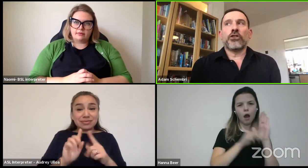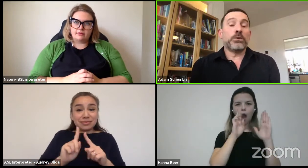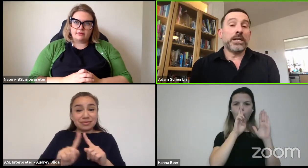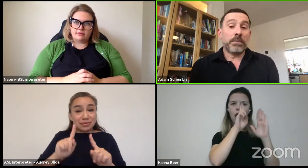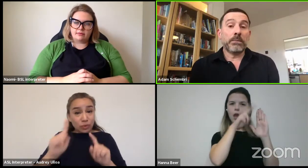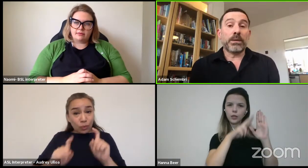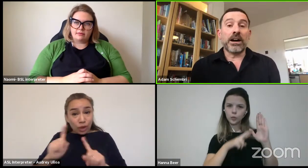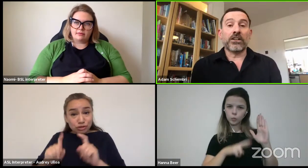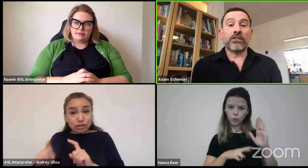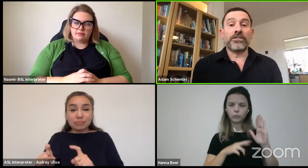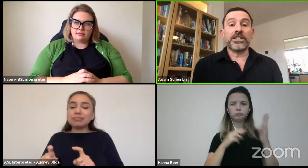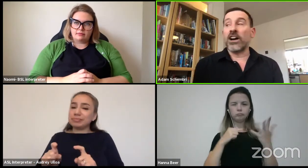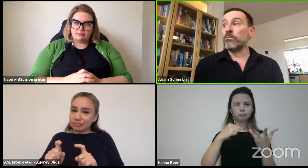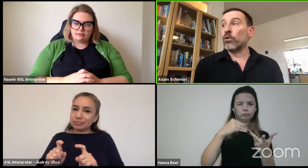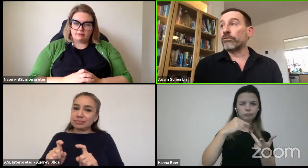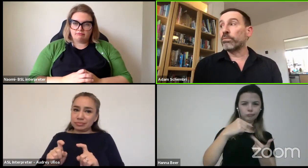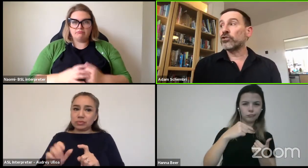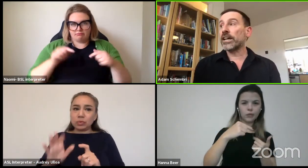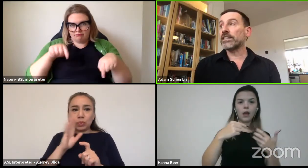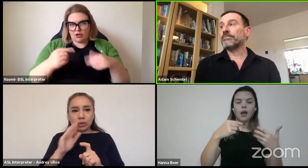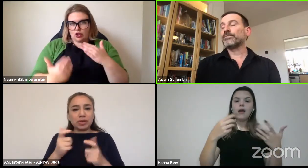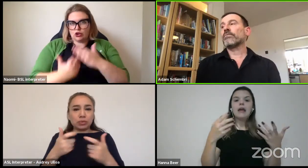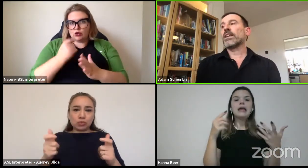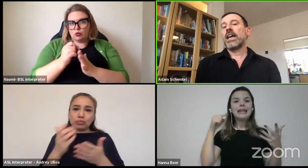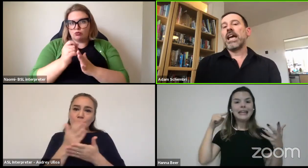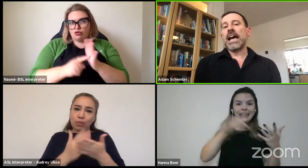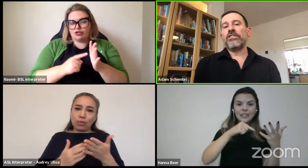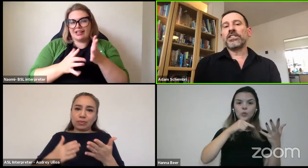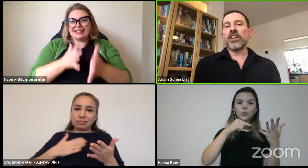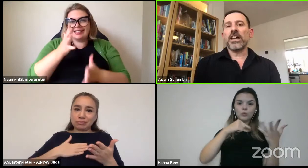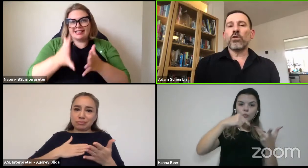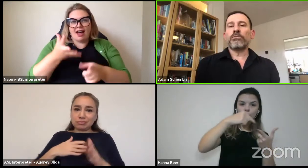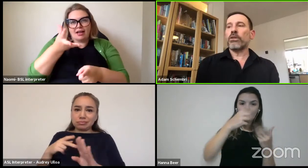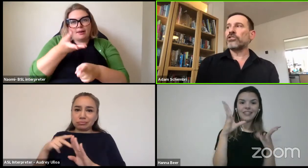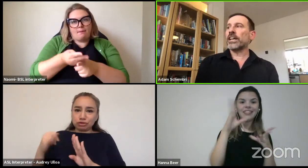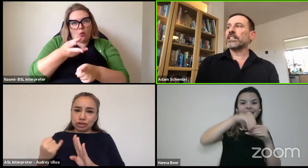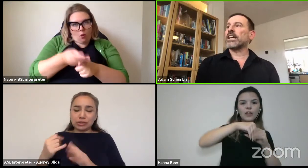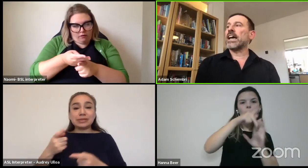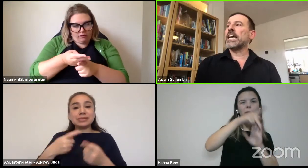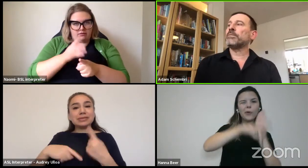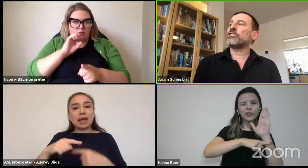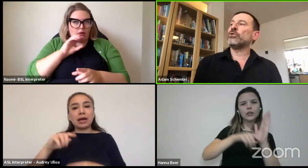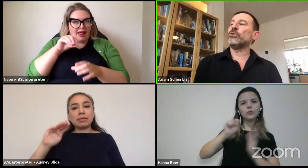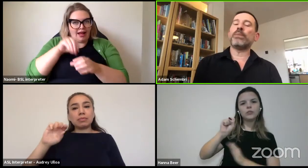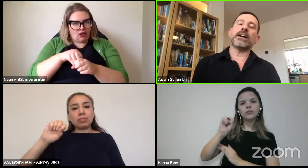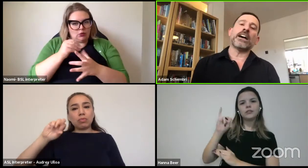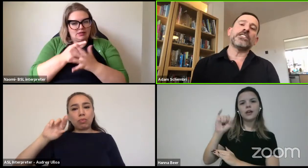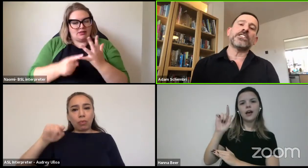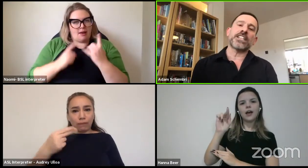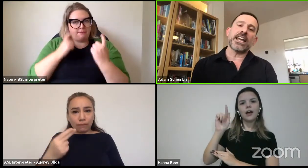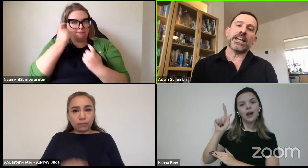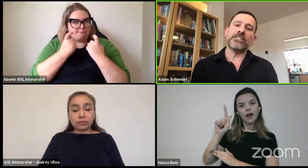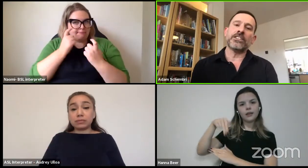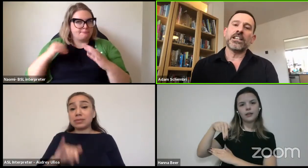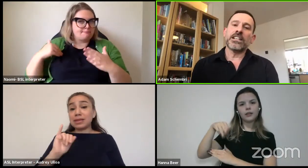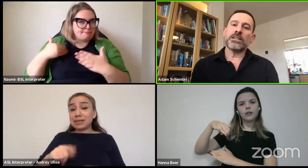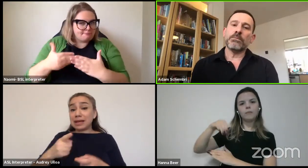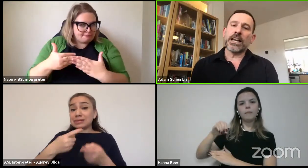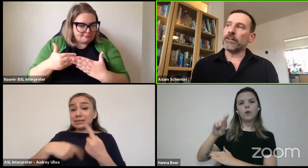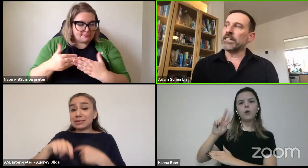is going to be a big part of the SignMorph project. And the SignMorph project aims to better